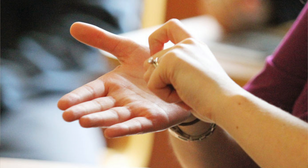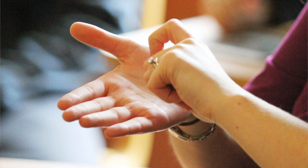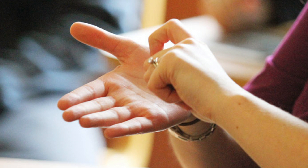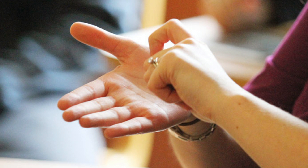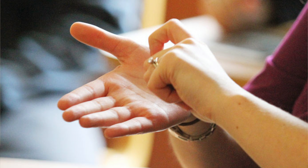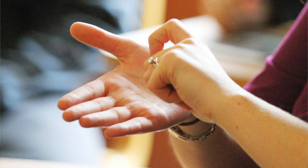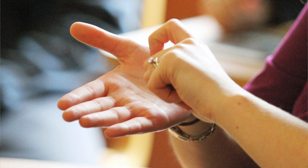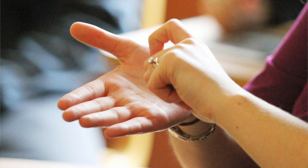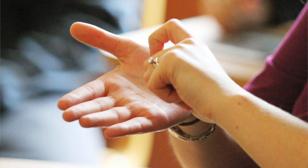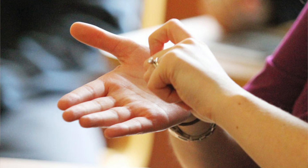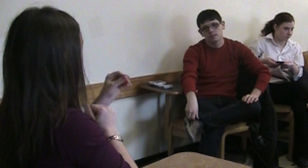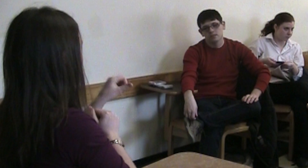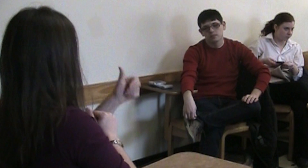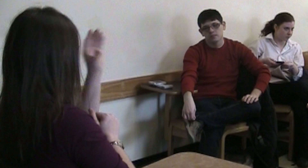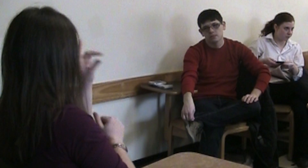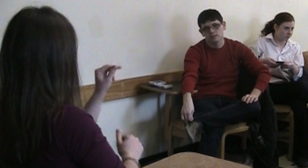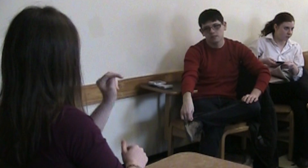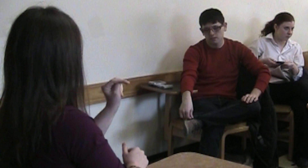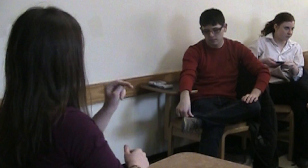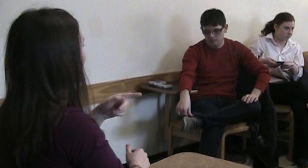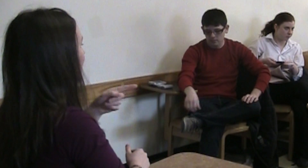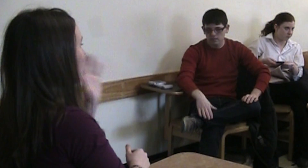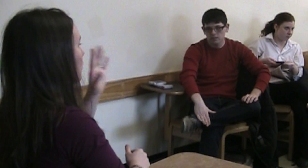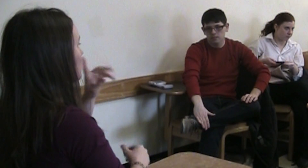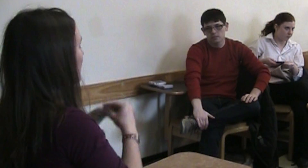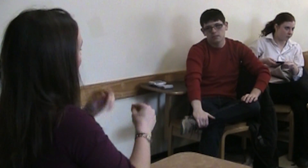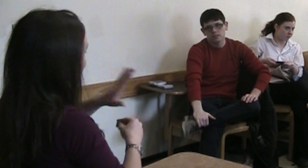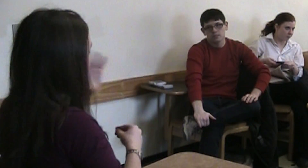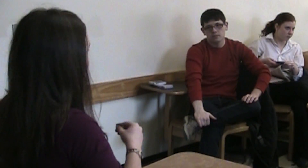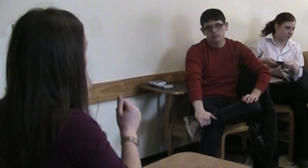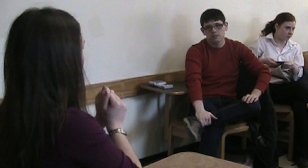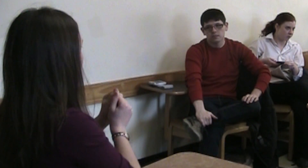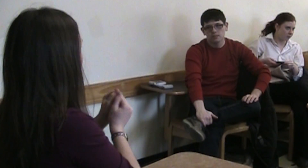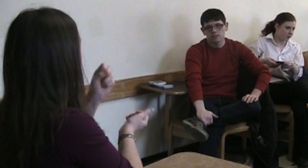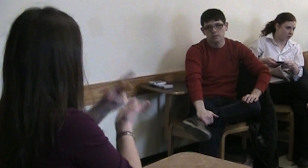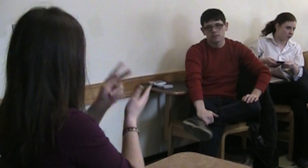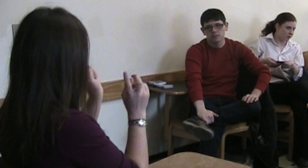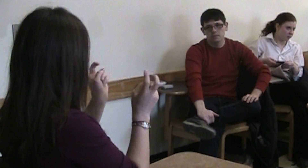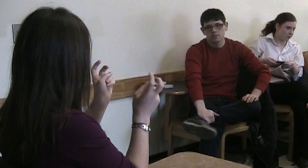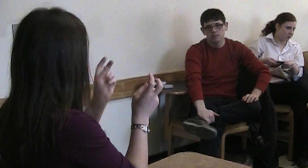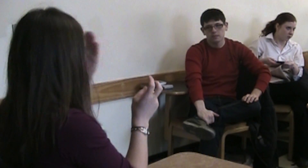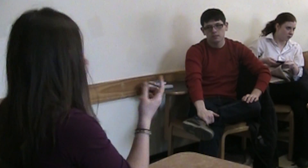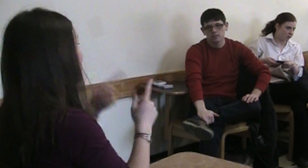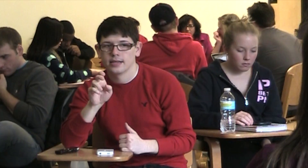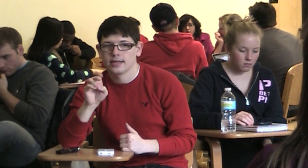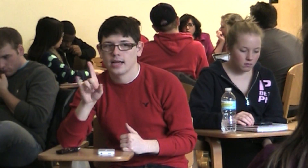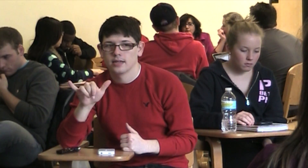prefer us to sign. So we want to just kind of get to know them and see how they use language, how they prefer us to use language,